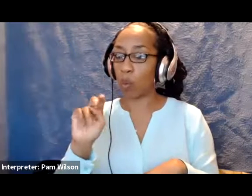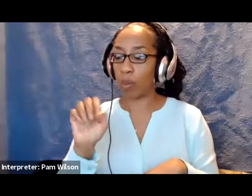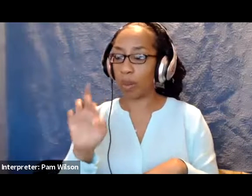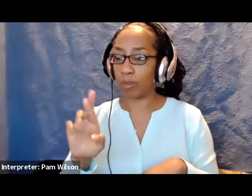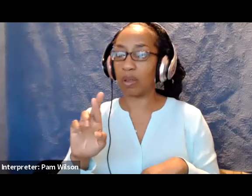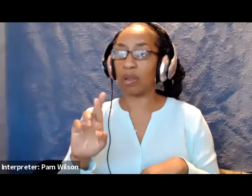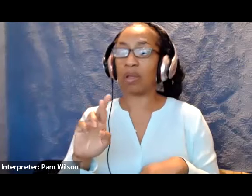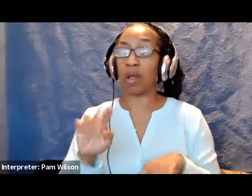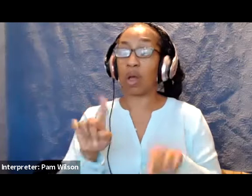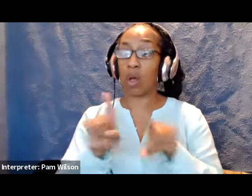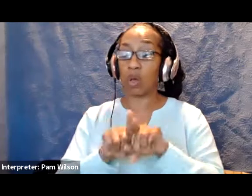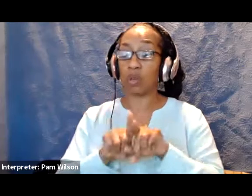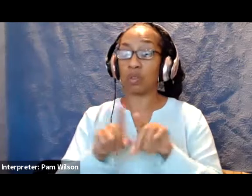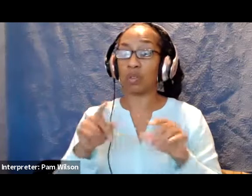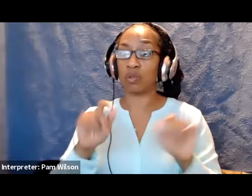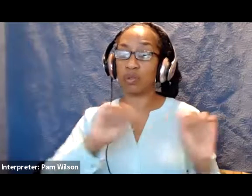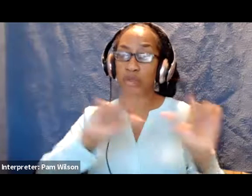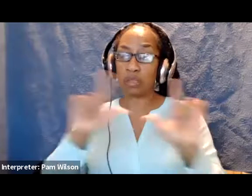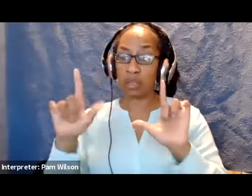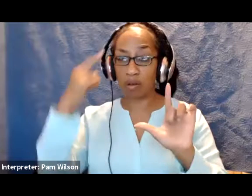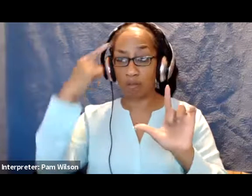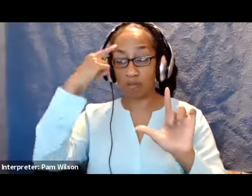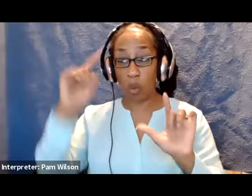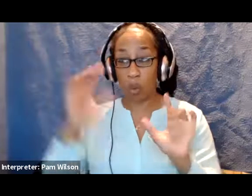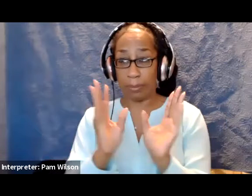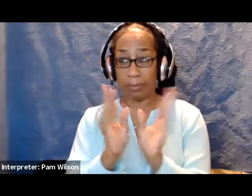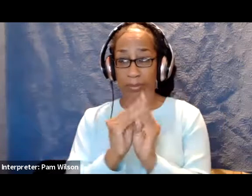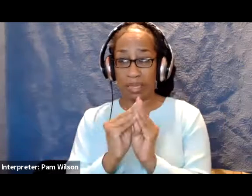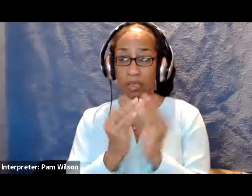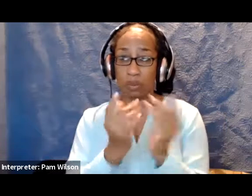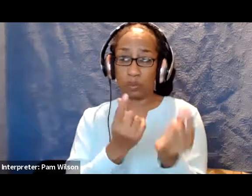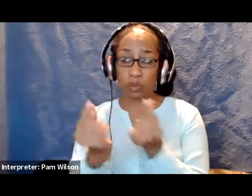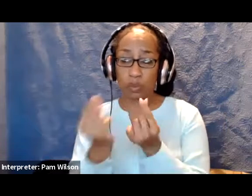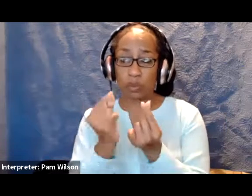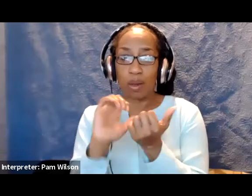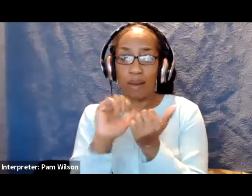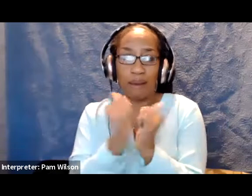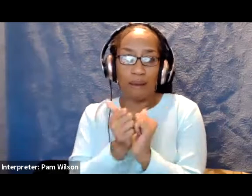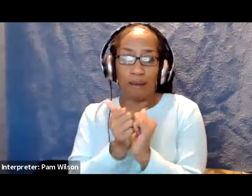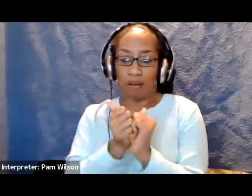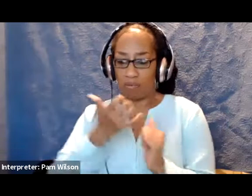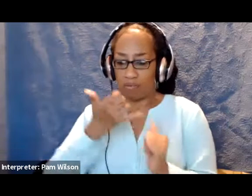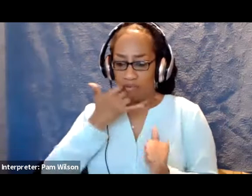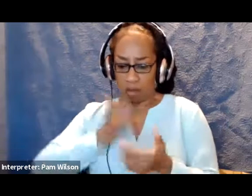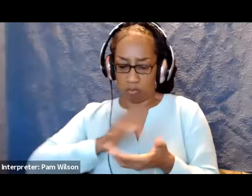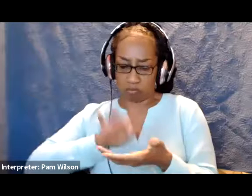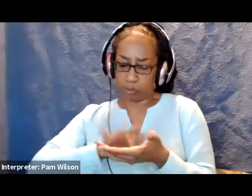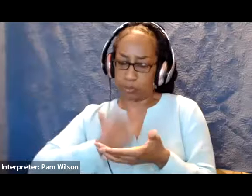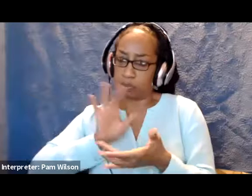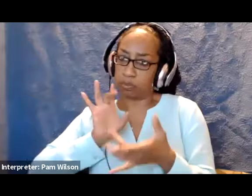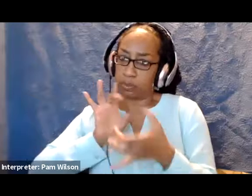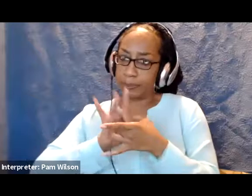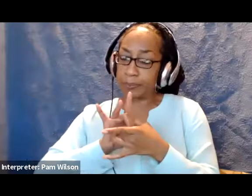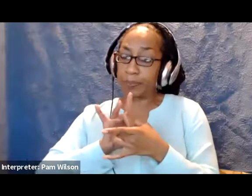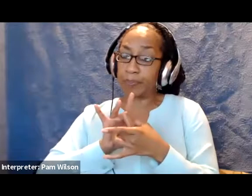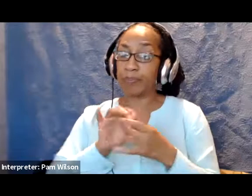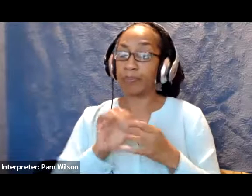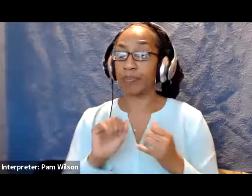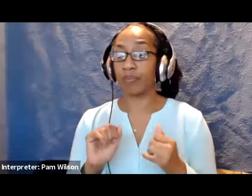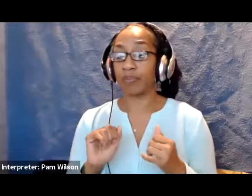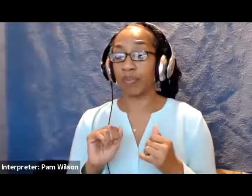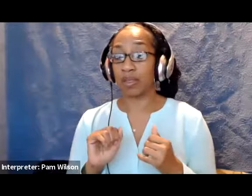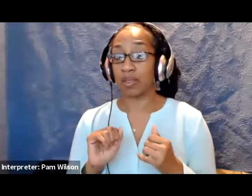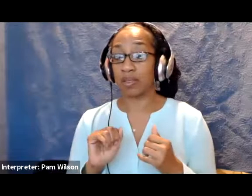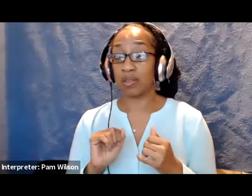meeting functionality and also just the basics on how you join on your phone and all of that. We're not going to be able to get to all of